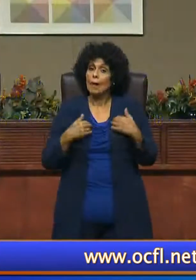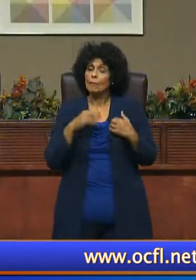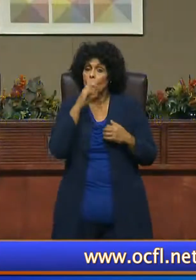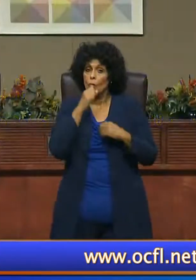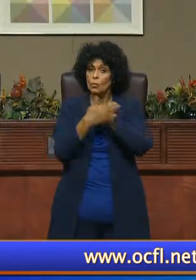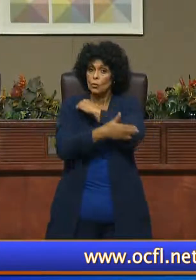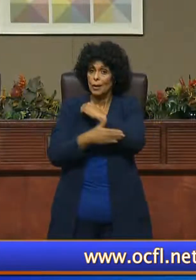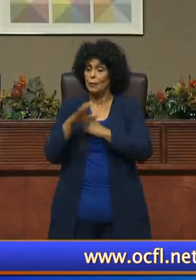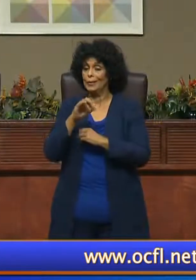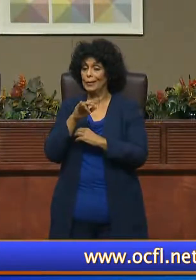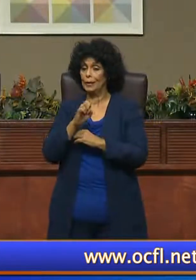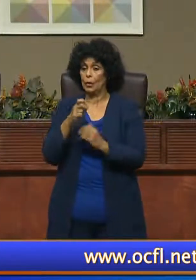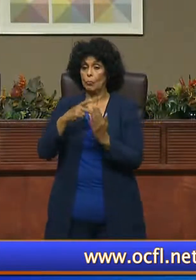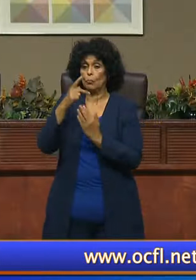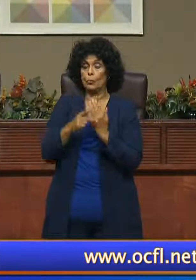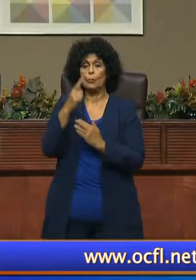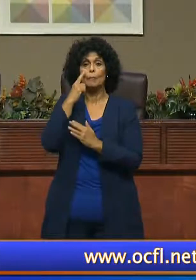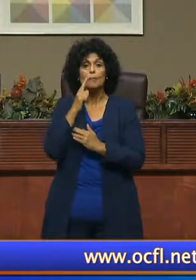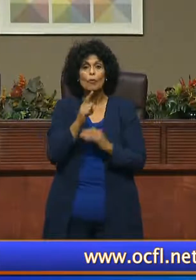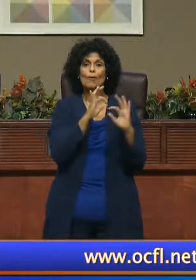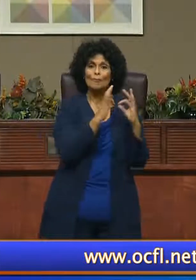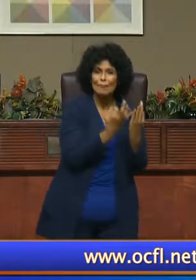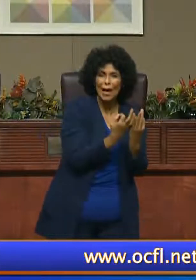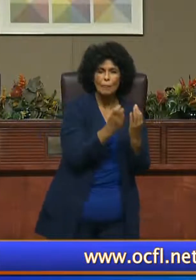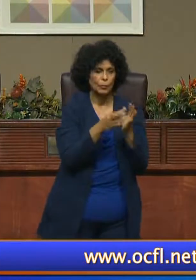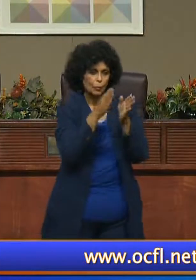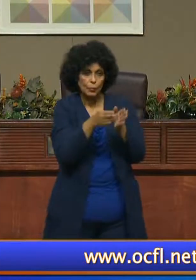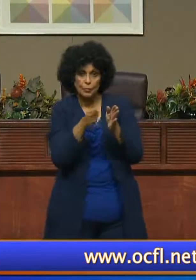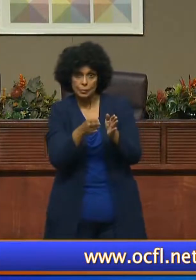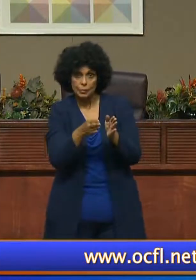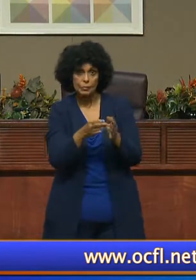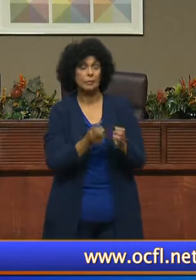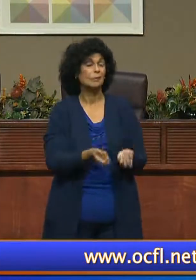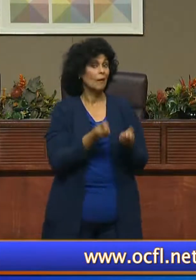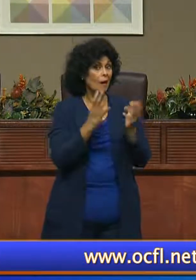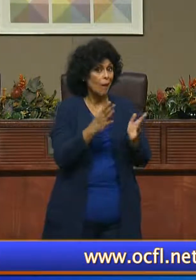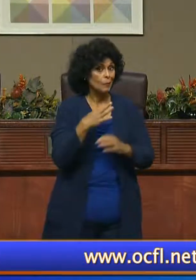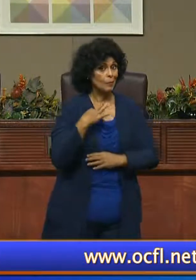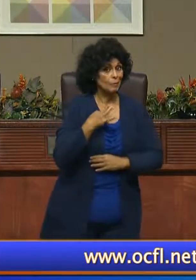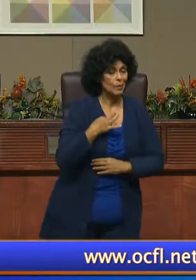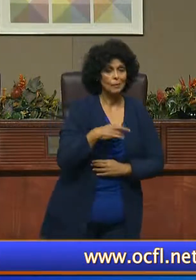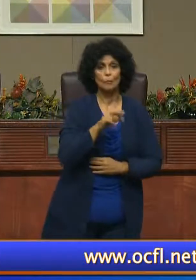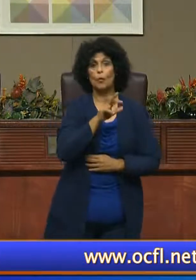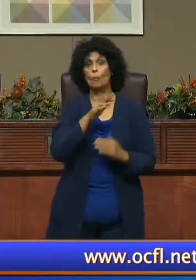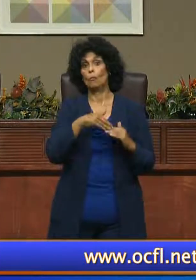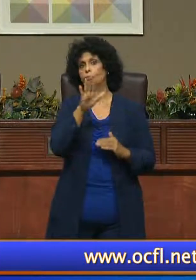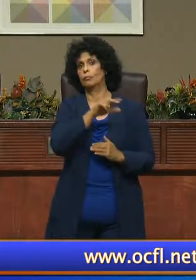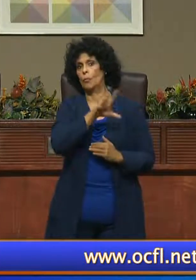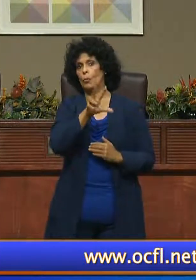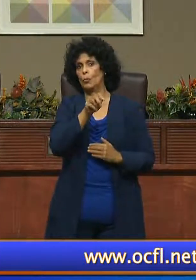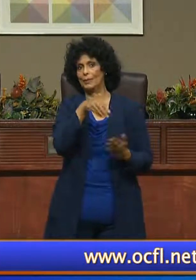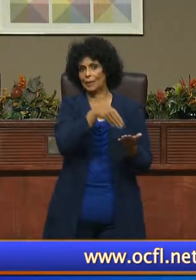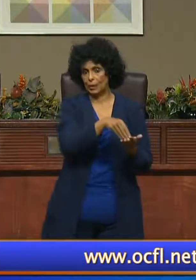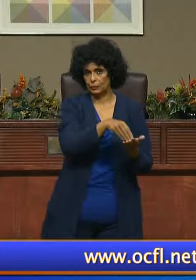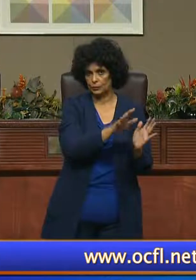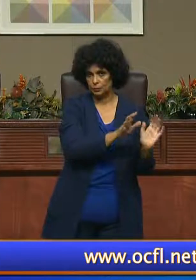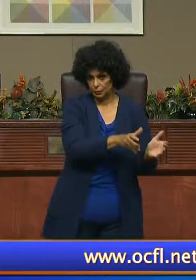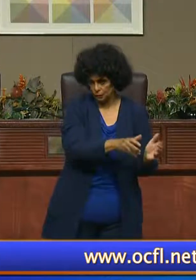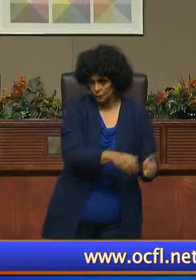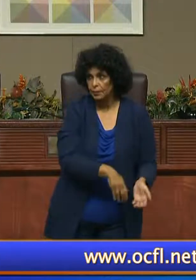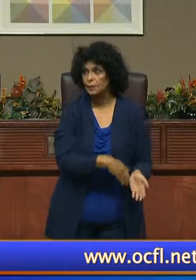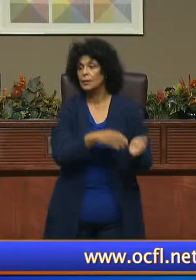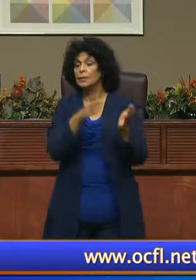assistance, we've had over 30,000 applications, with 11,200 submitted on